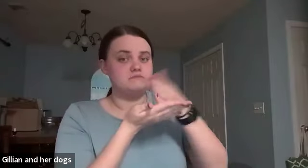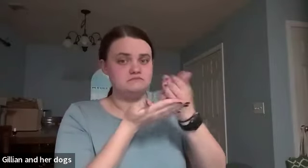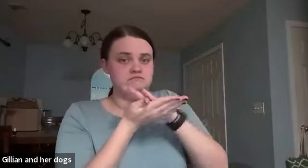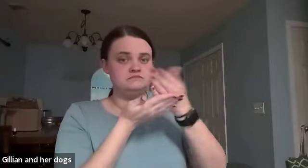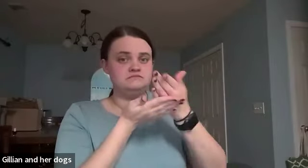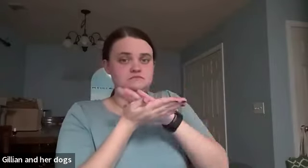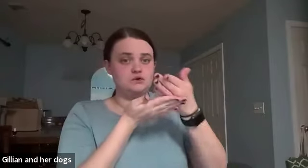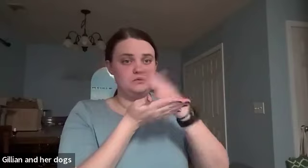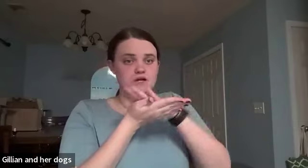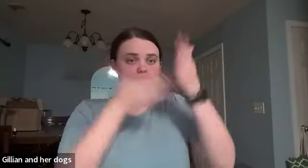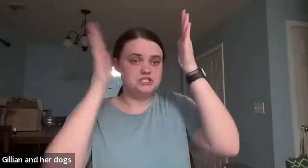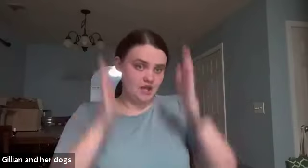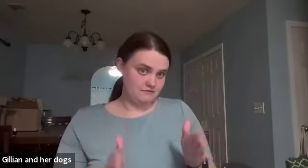that. So chef.